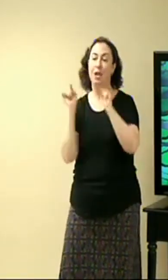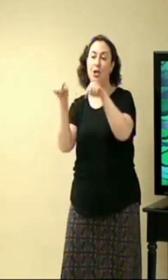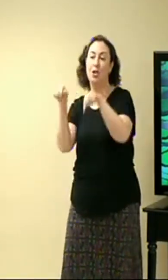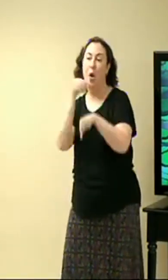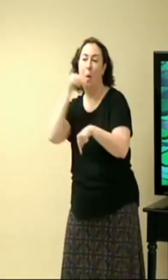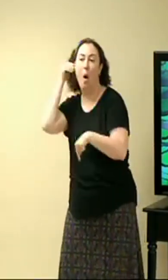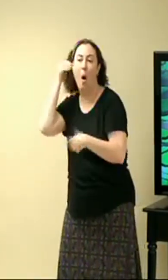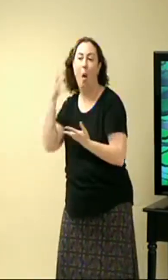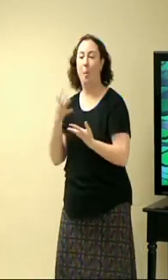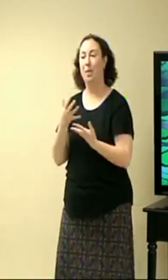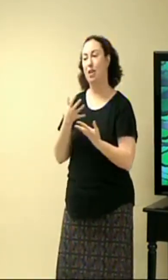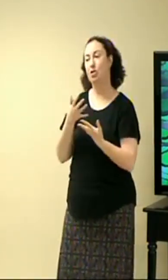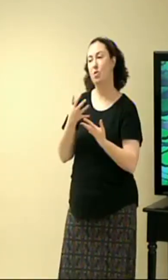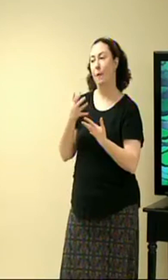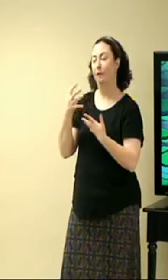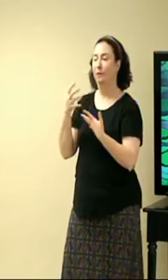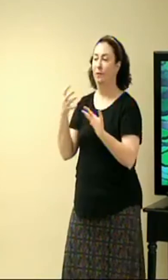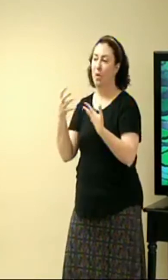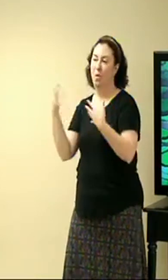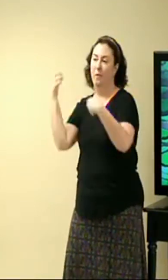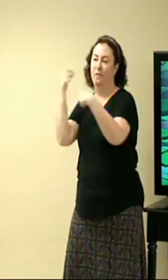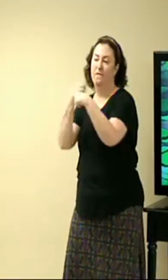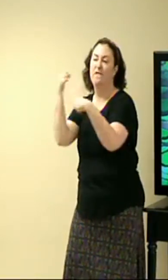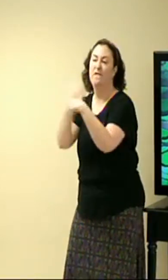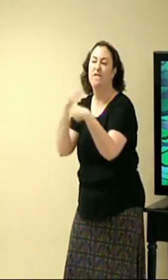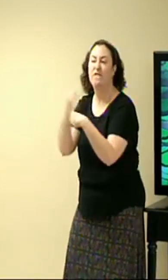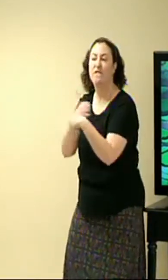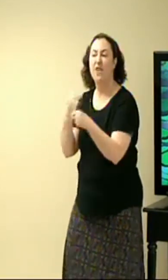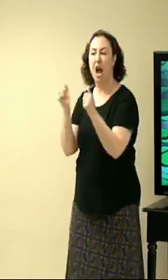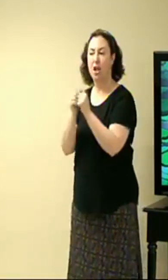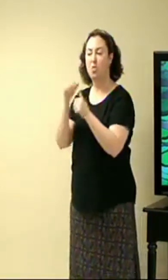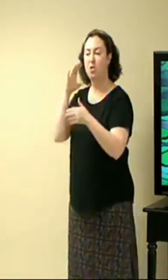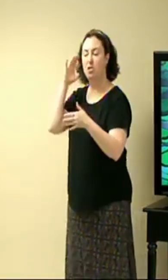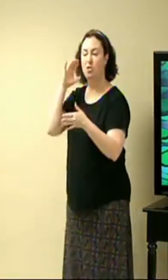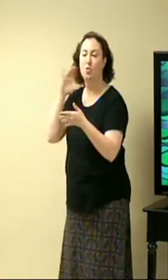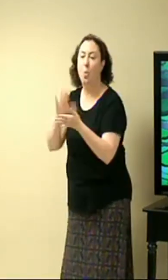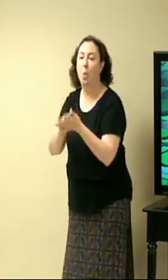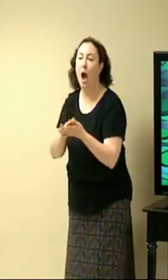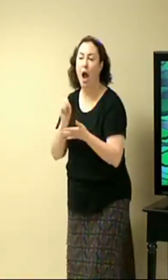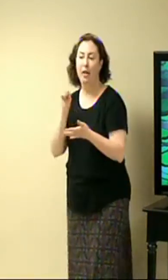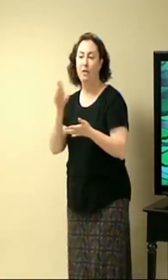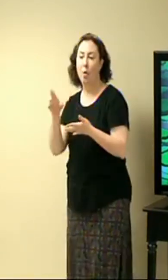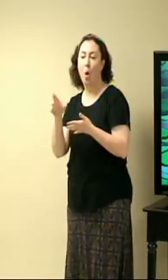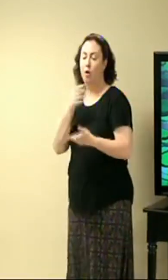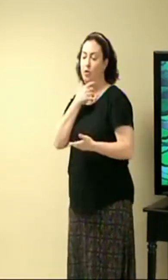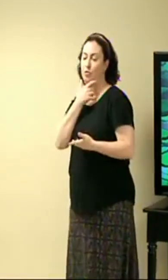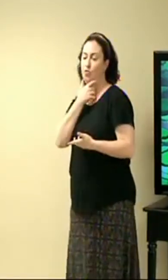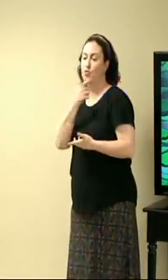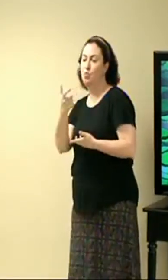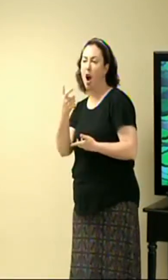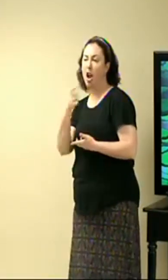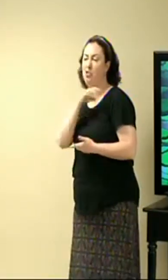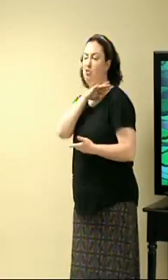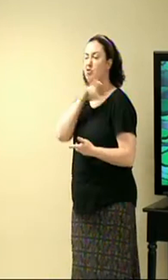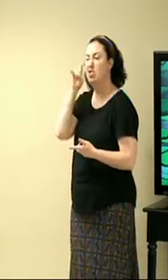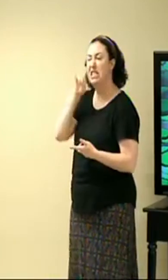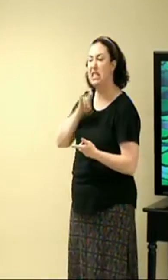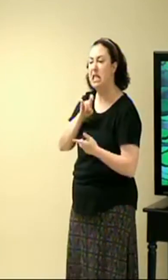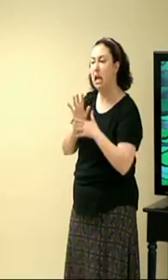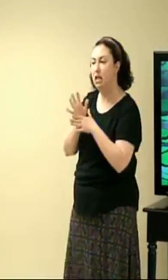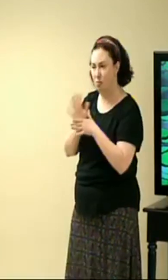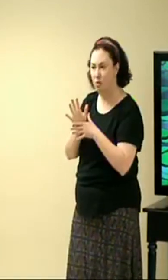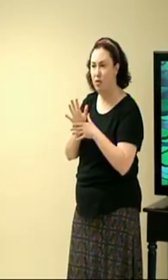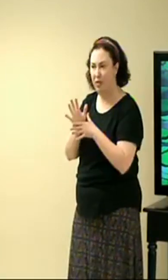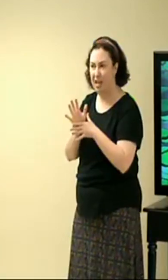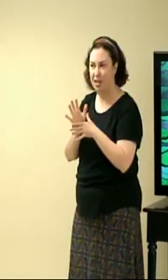look at pornography. It's living in such a way that you acknowledge God with your lips, but your heart is far from him. Now, we